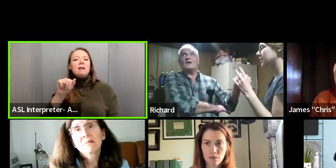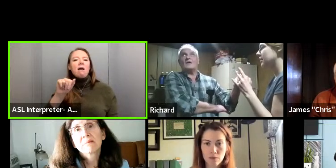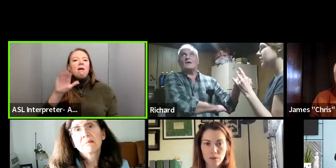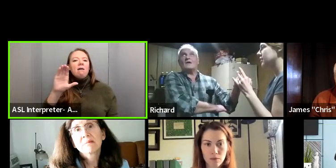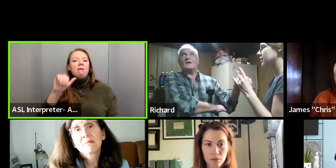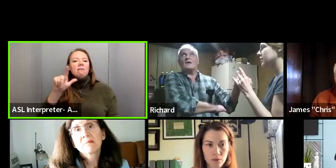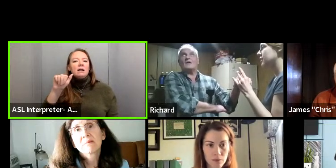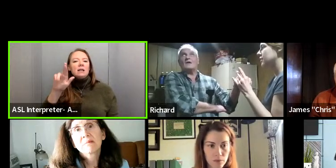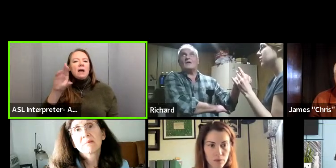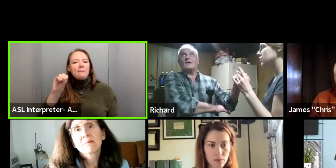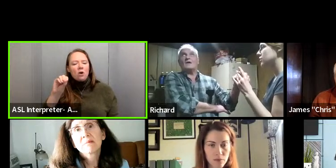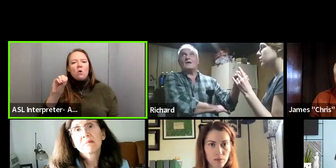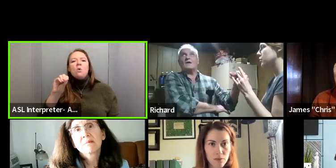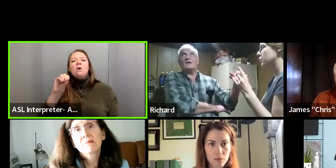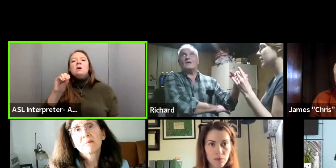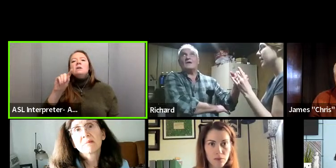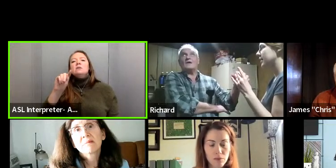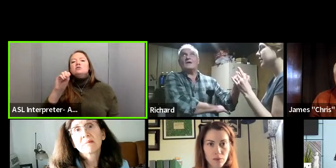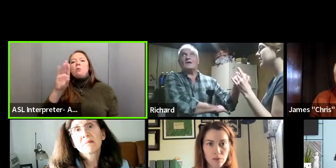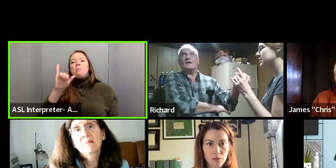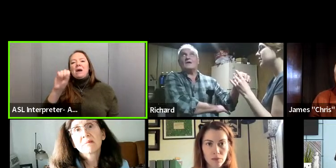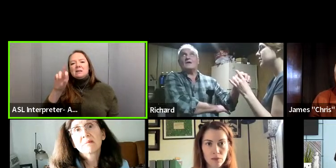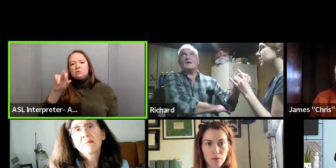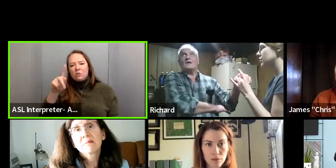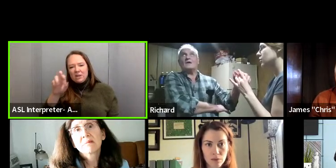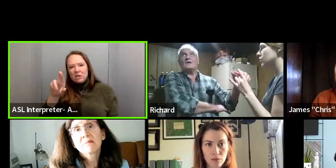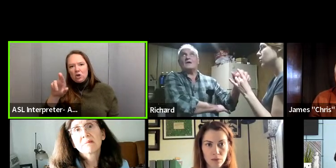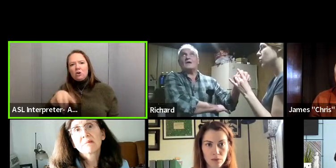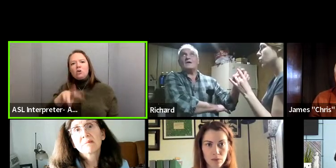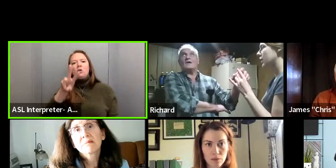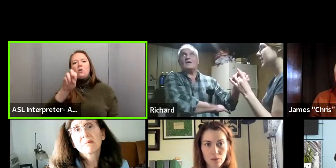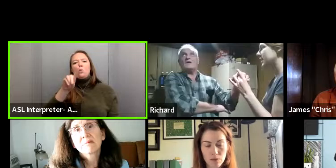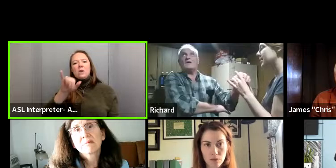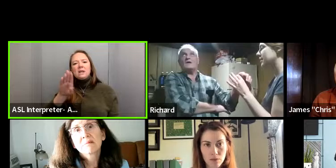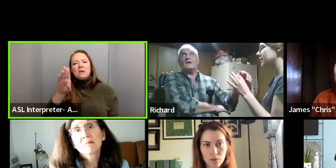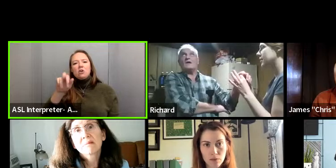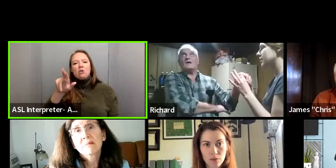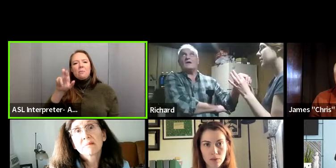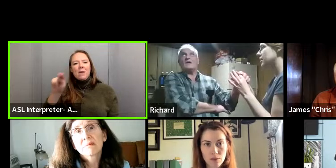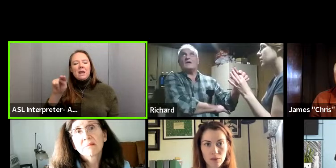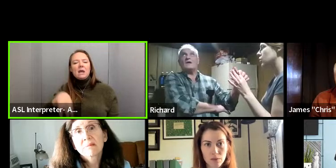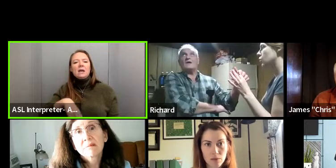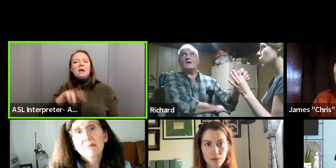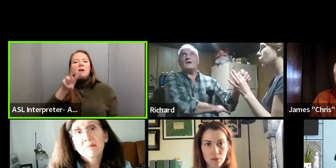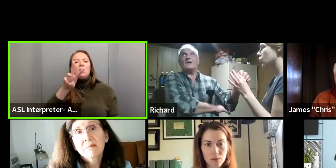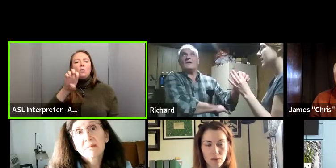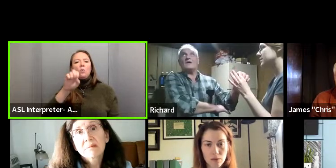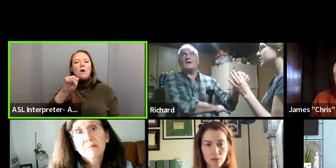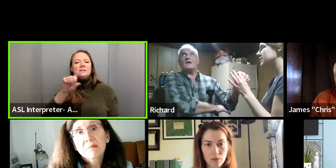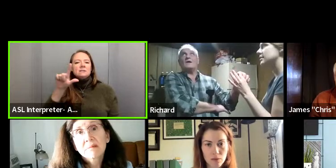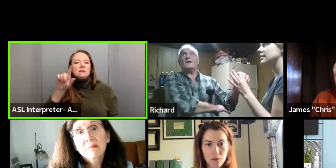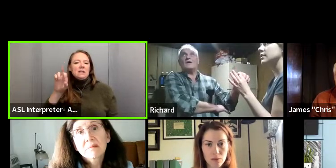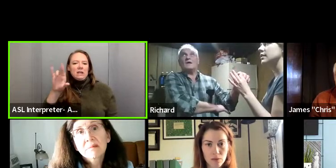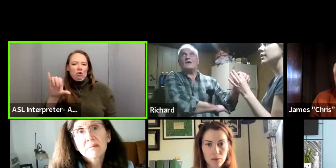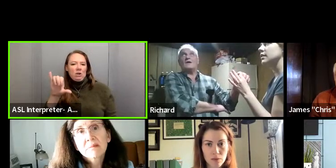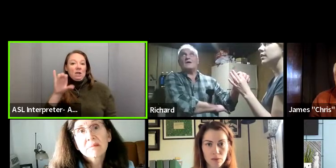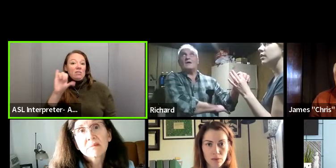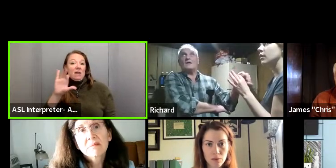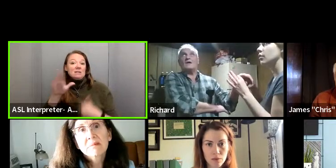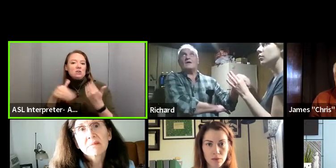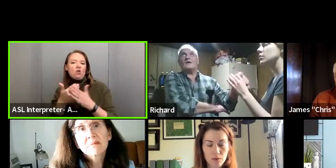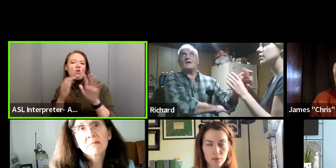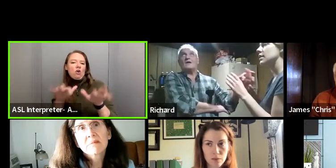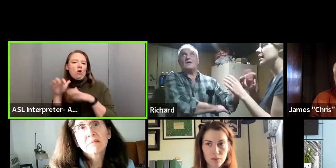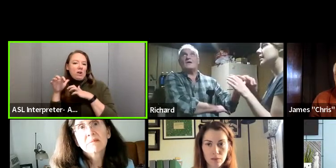Tobias Rather, we've got Wendy Urbanik and Wes Speary. Those are all of our attendees. And if any of them,